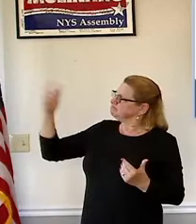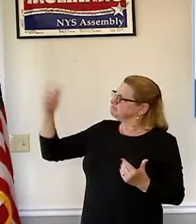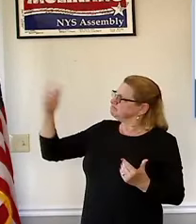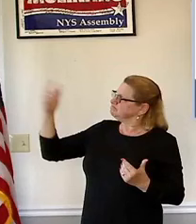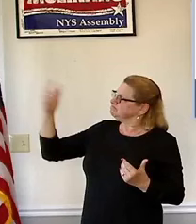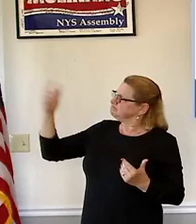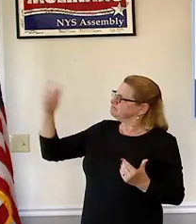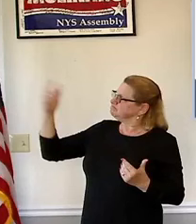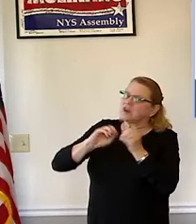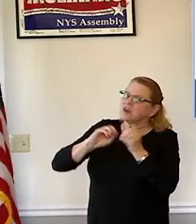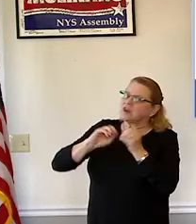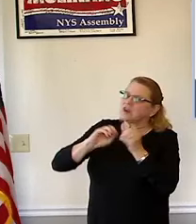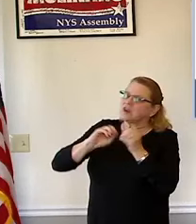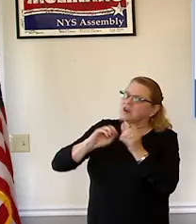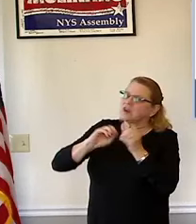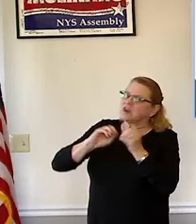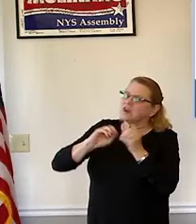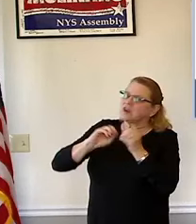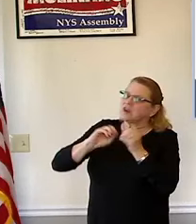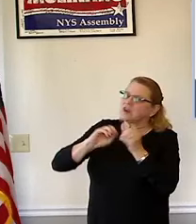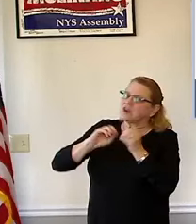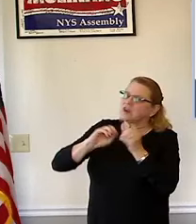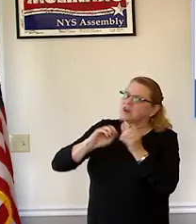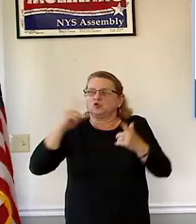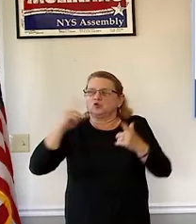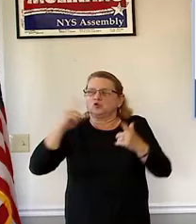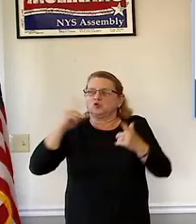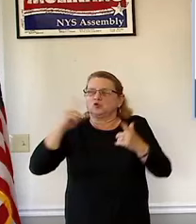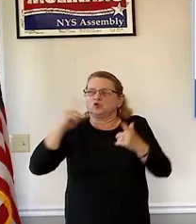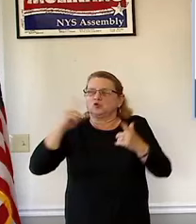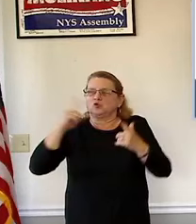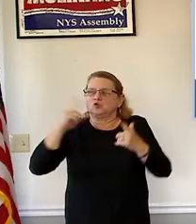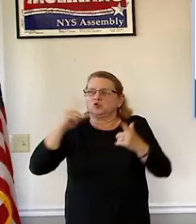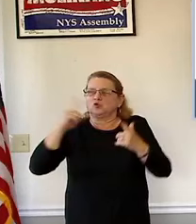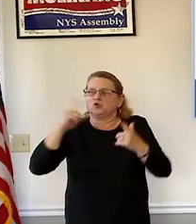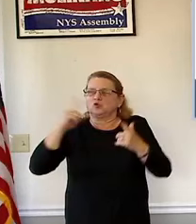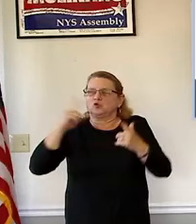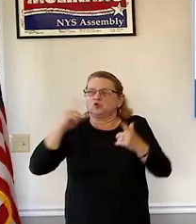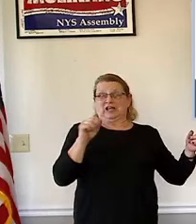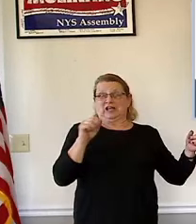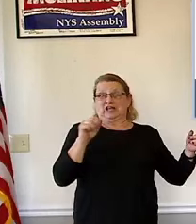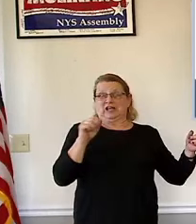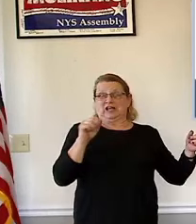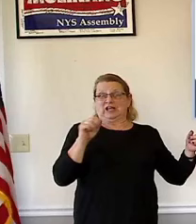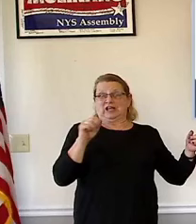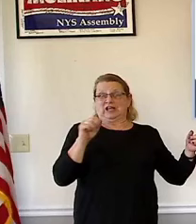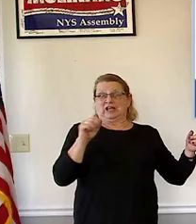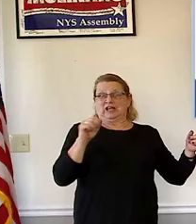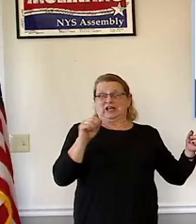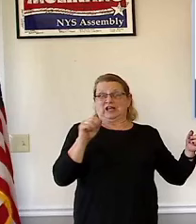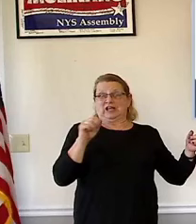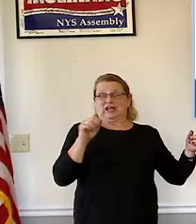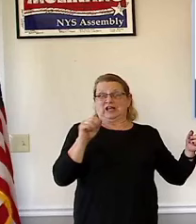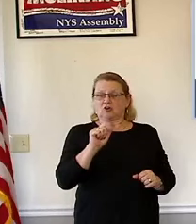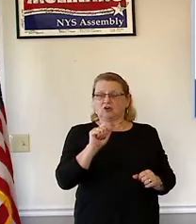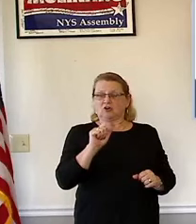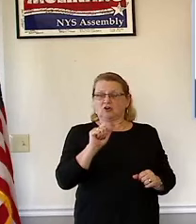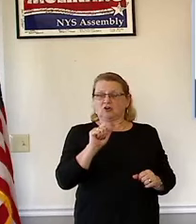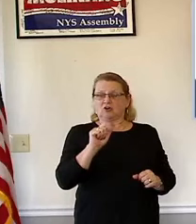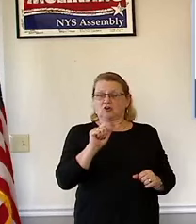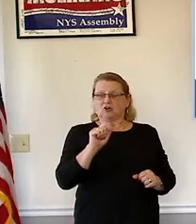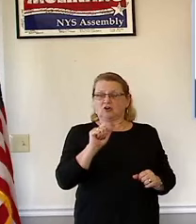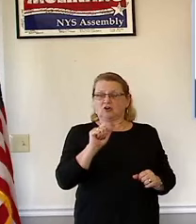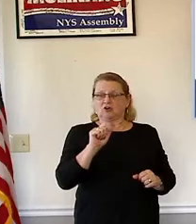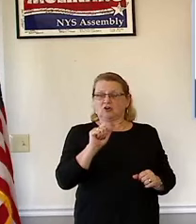what's the measurement, and how you make these decisions? Jason asked specifically, can Regal Cinemas open if the Galleria does not? The answer is that the